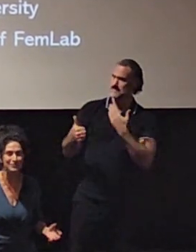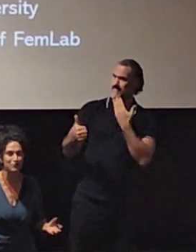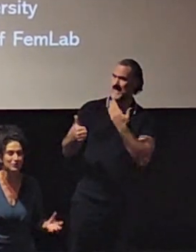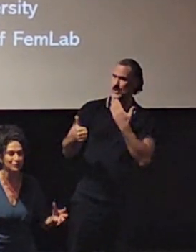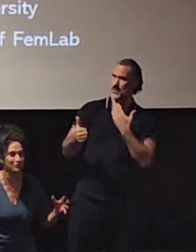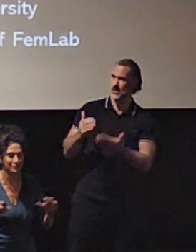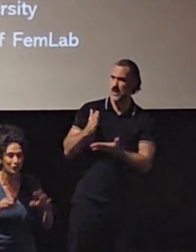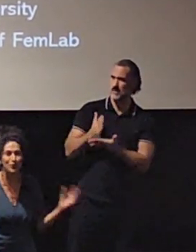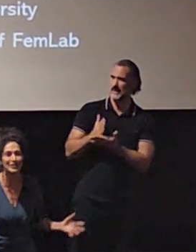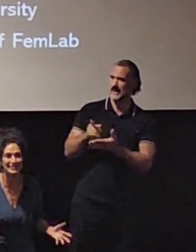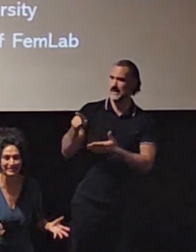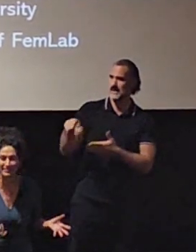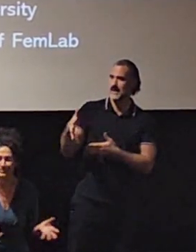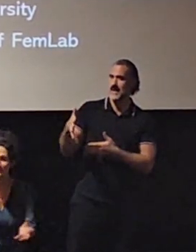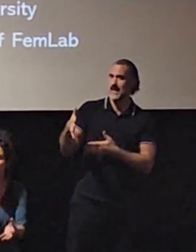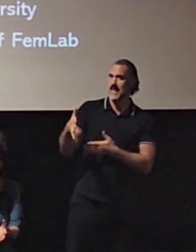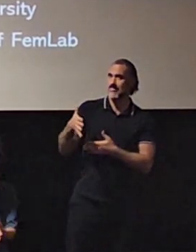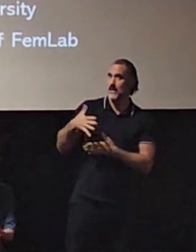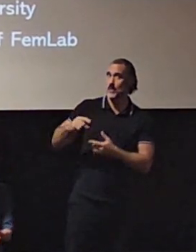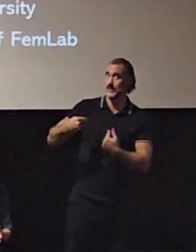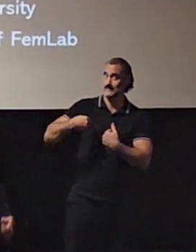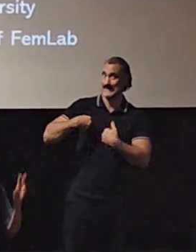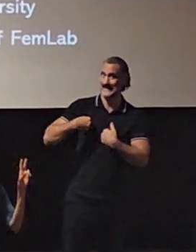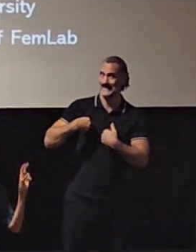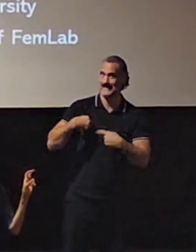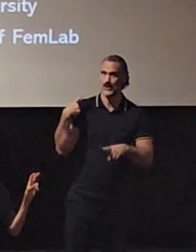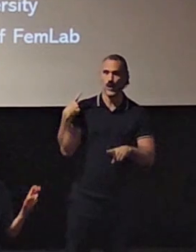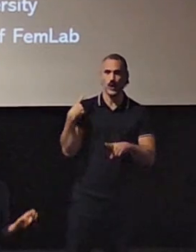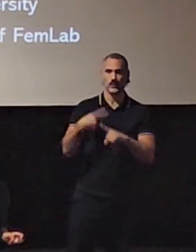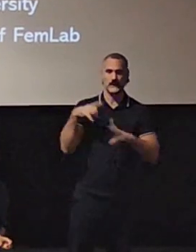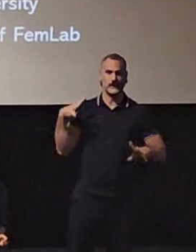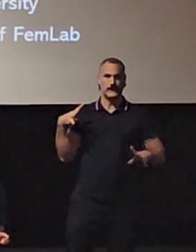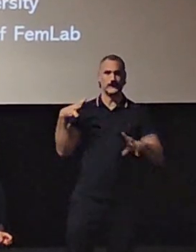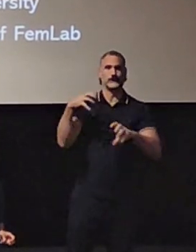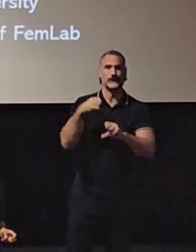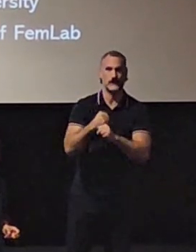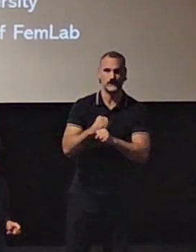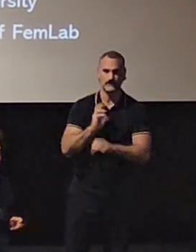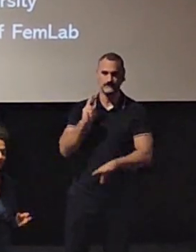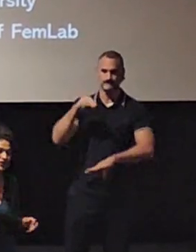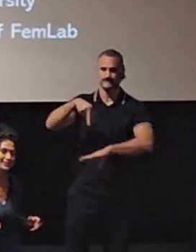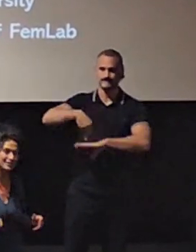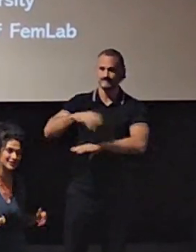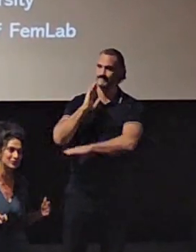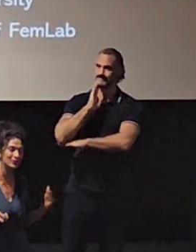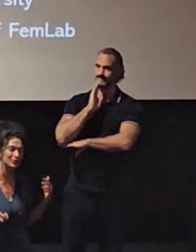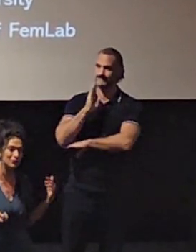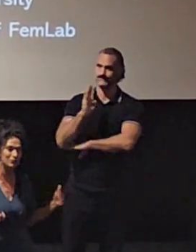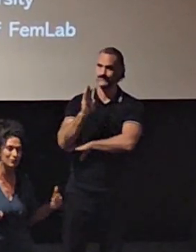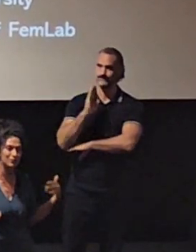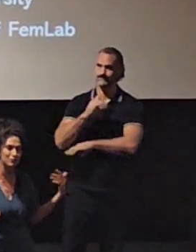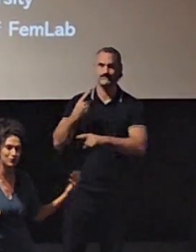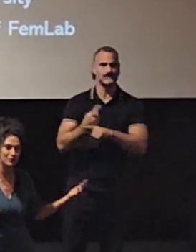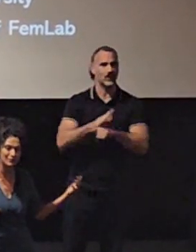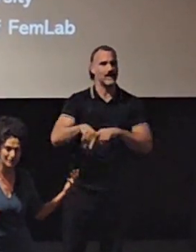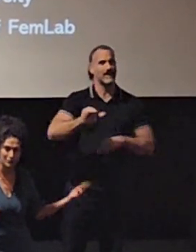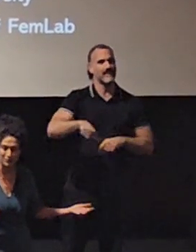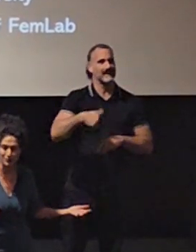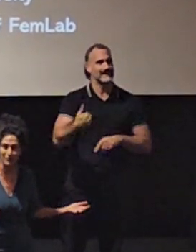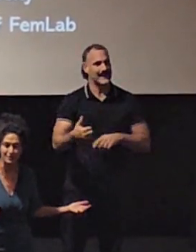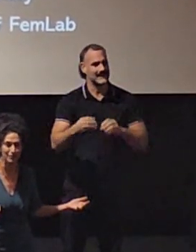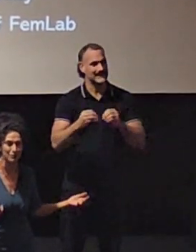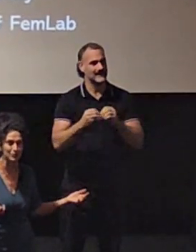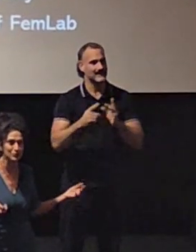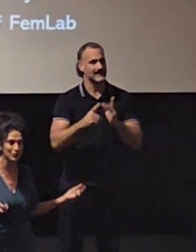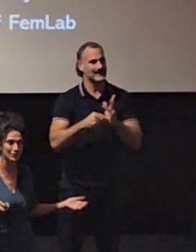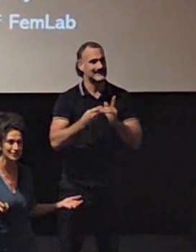is for me to just quickly deliver to them the next billion user market. In fact, when my book, The Next Billion